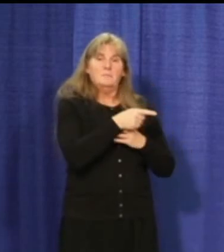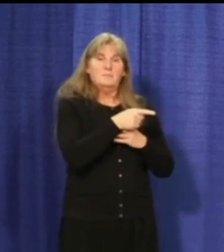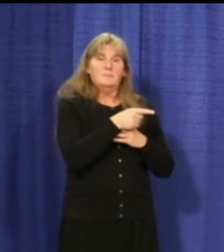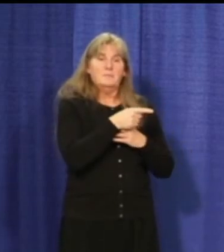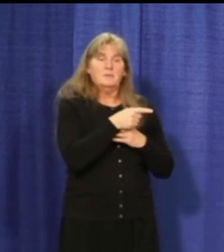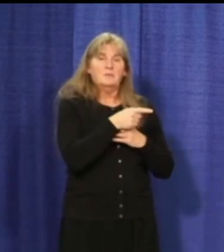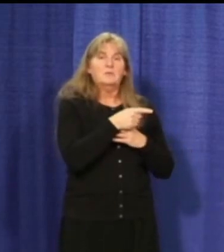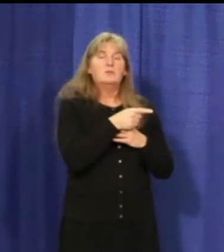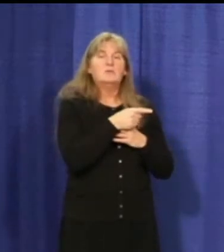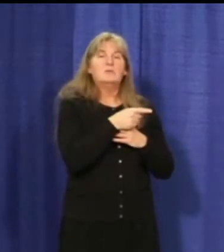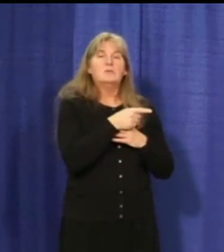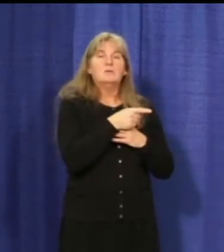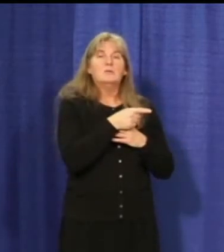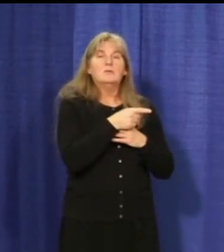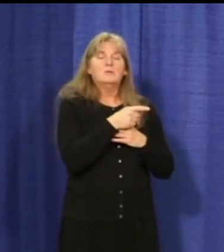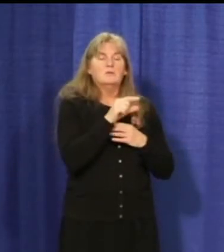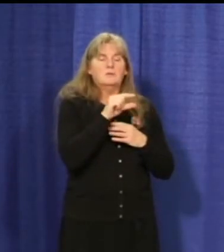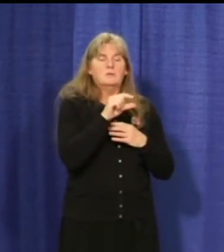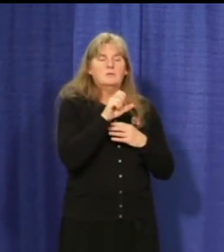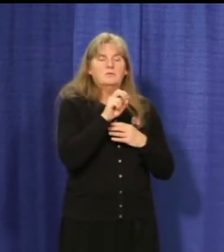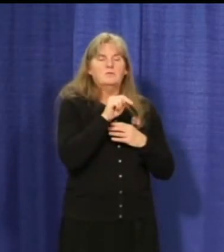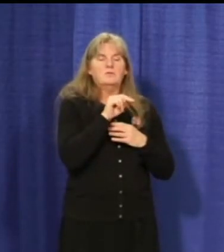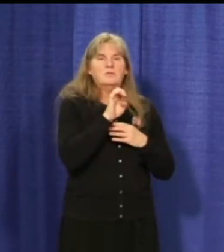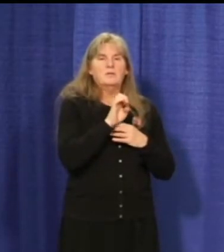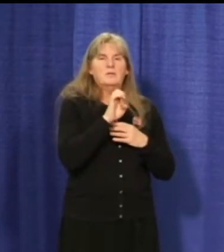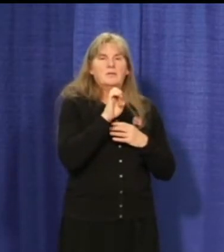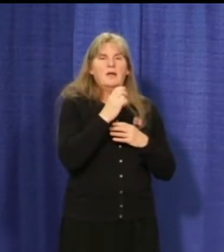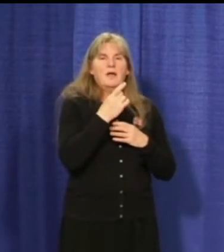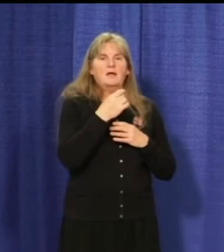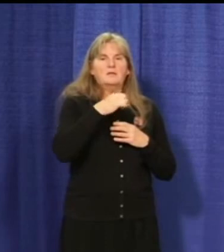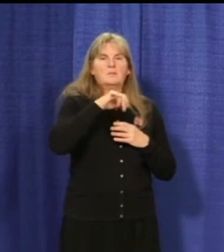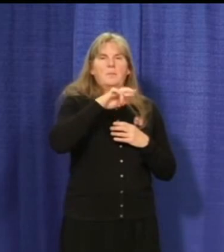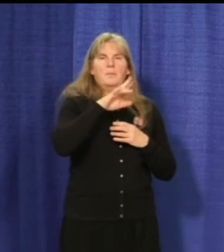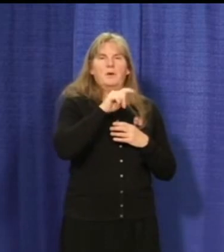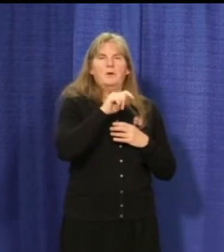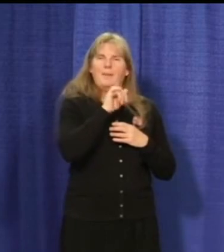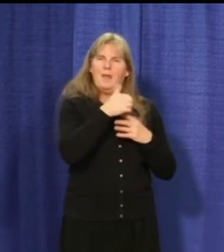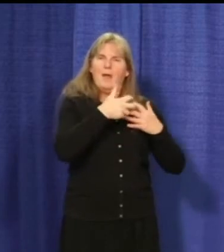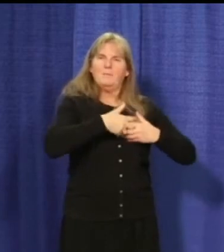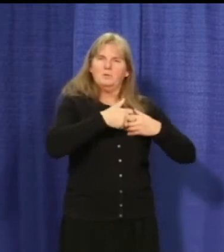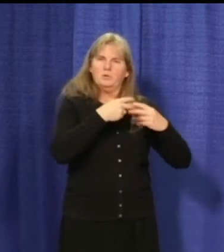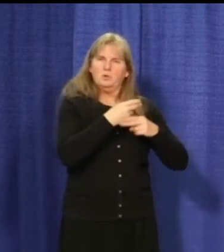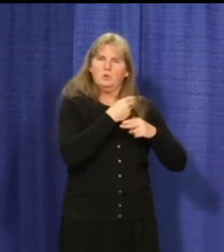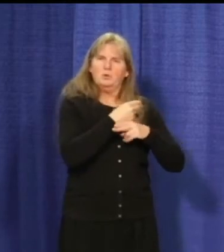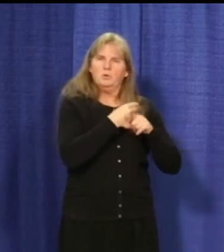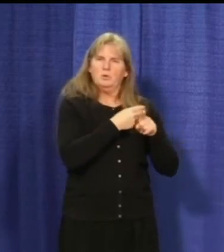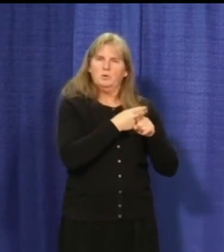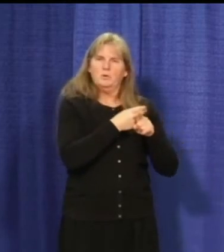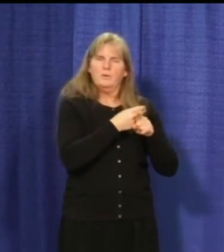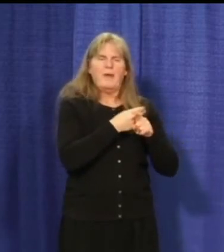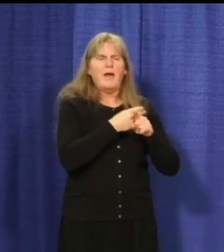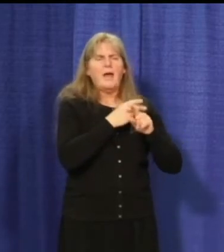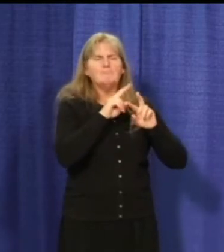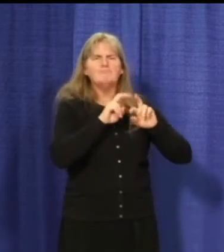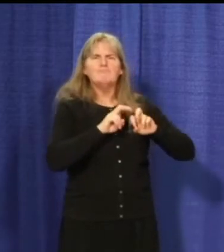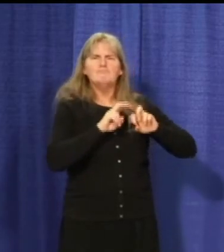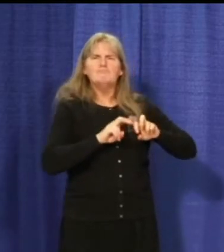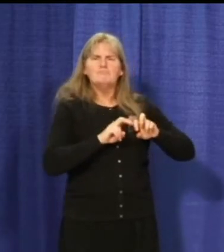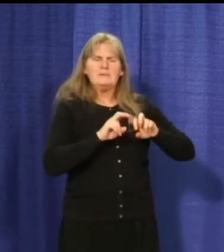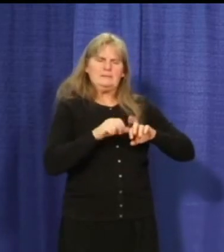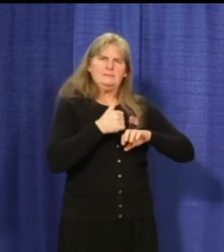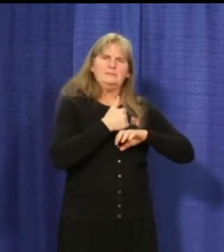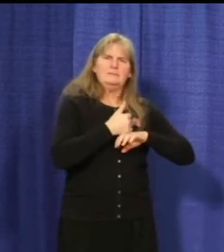not there yet. So the Gene Expert is the machine that is the analyzer that's in